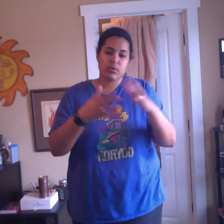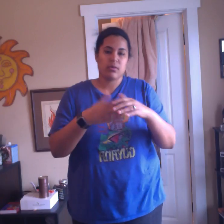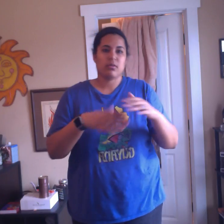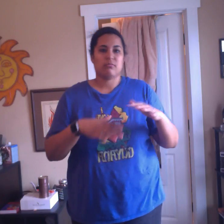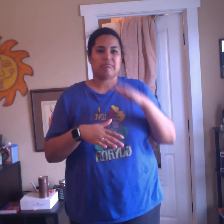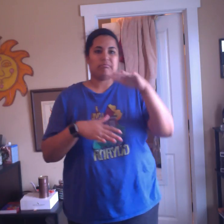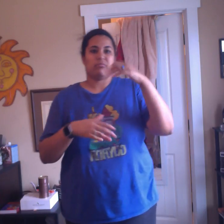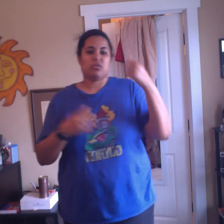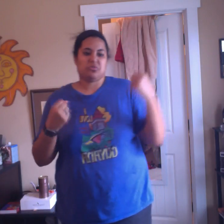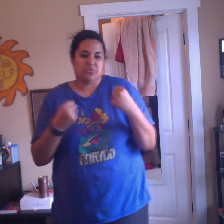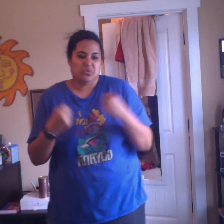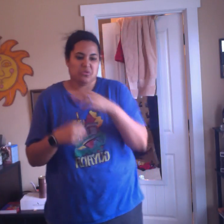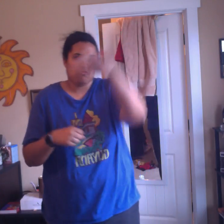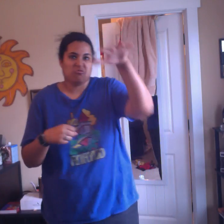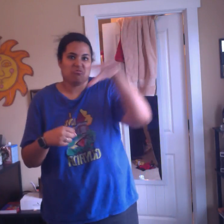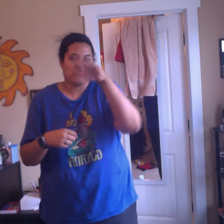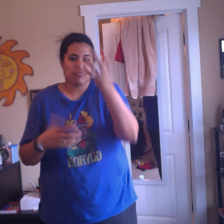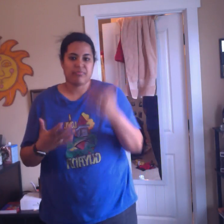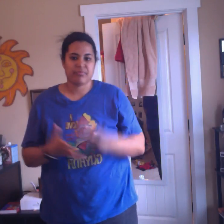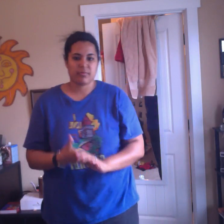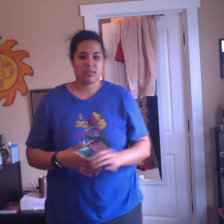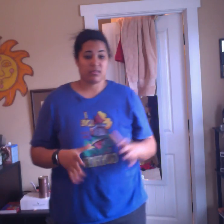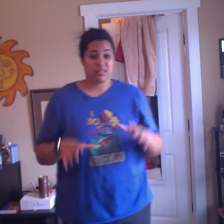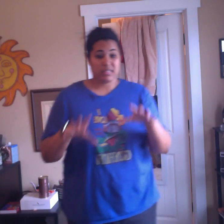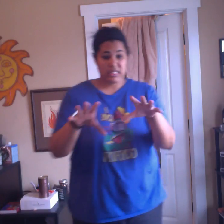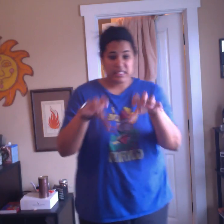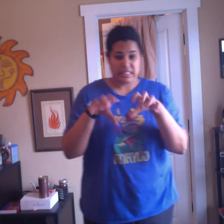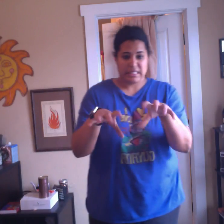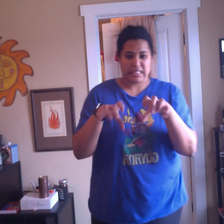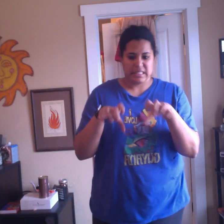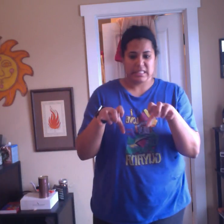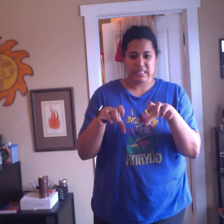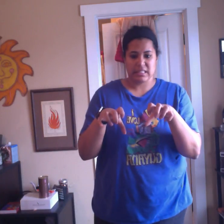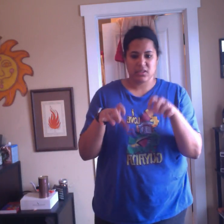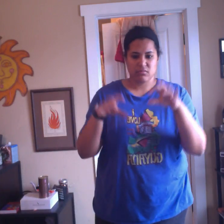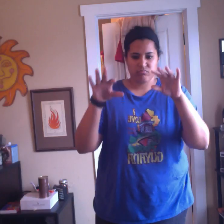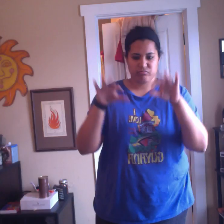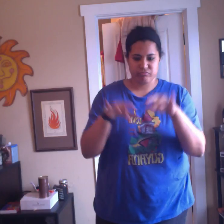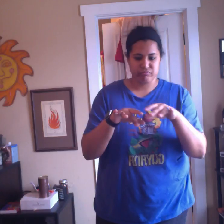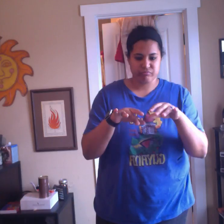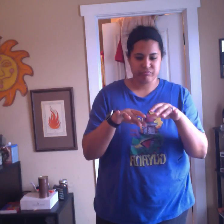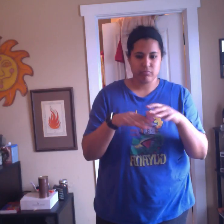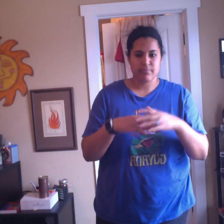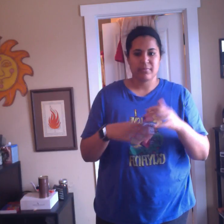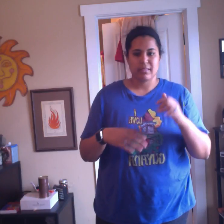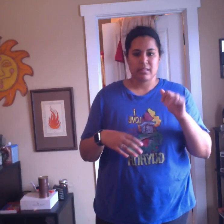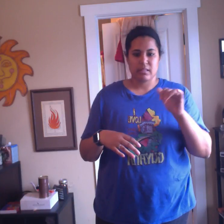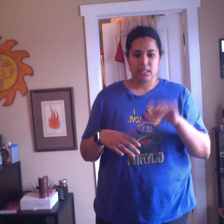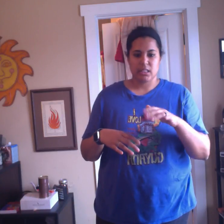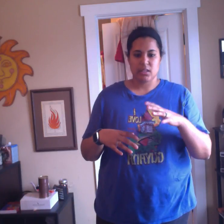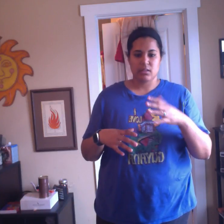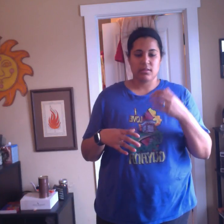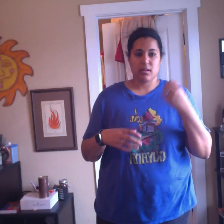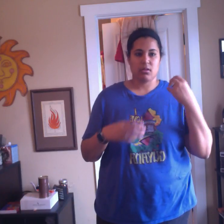into the ice pack. In fact, some ice has been there for hundreds of thousands of years. When water turns to ice, it can hold little